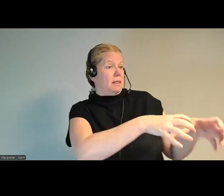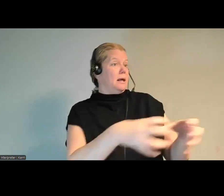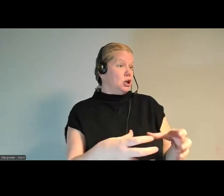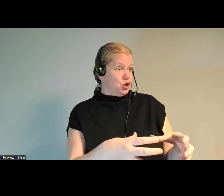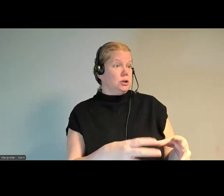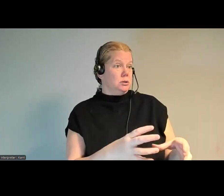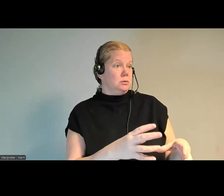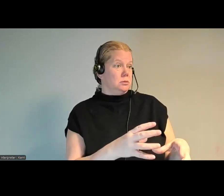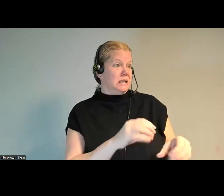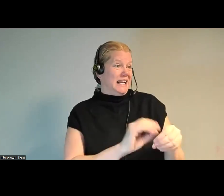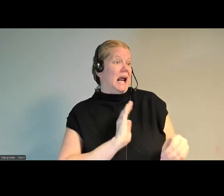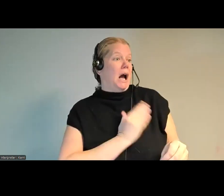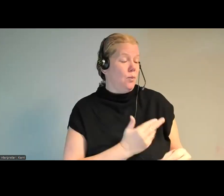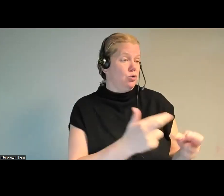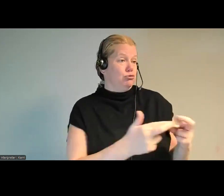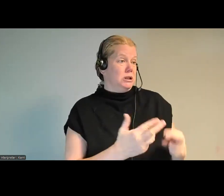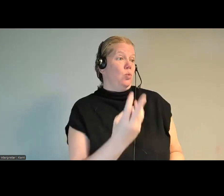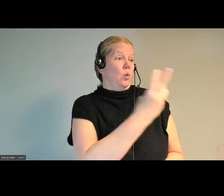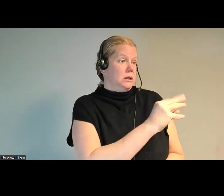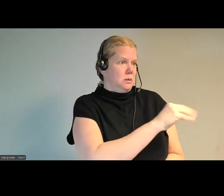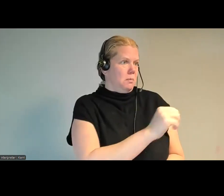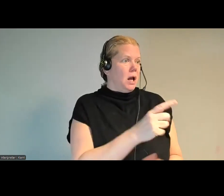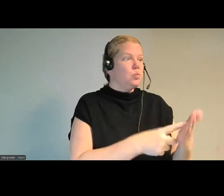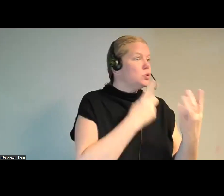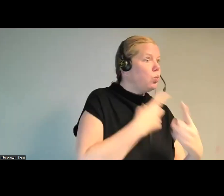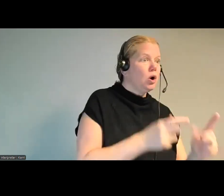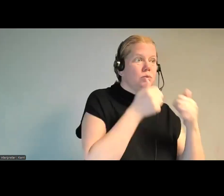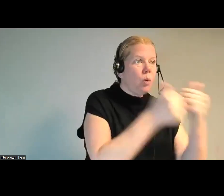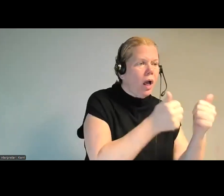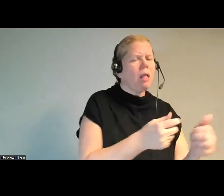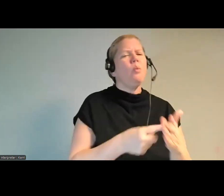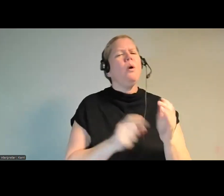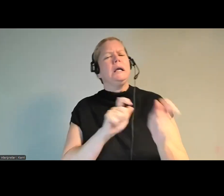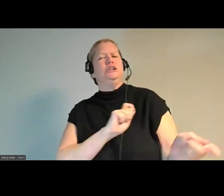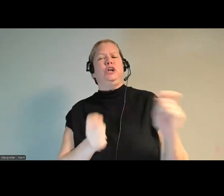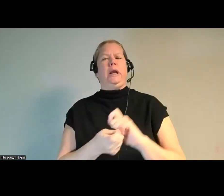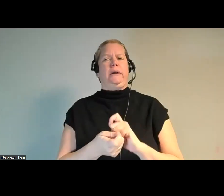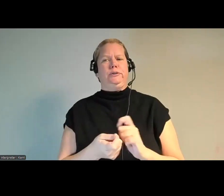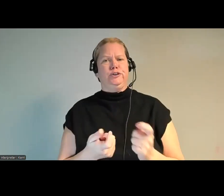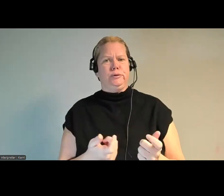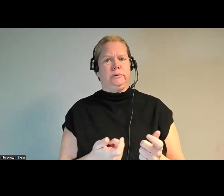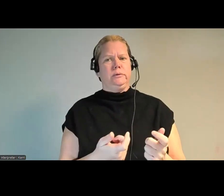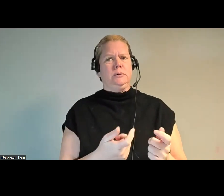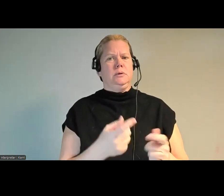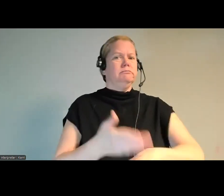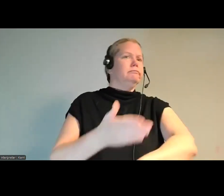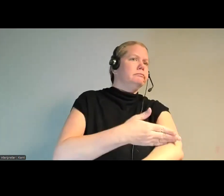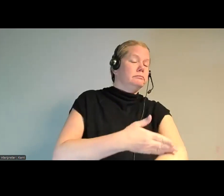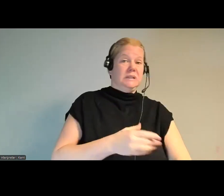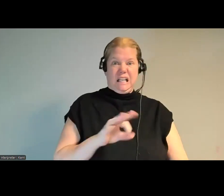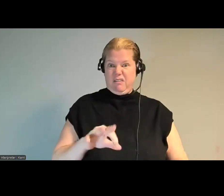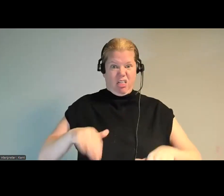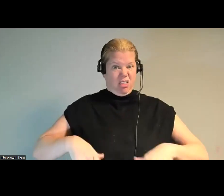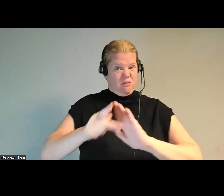in our region in Western Mass? What's working well? What can be done differently? If there aren't policies in play,